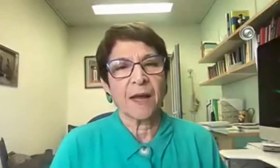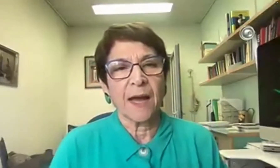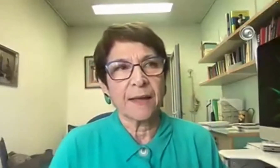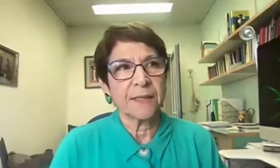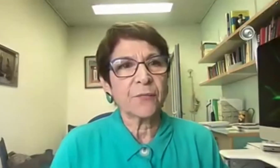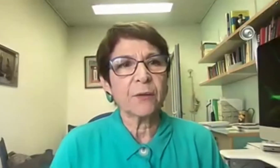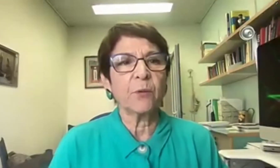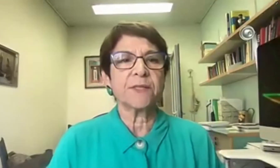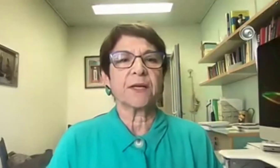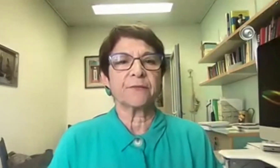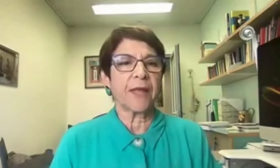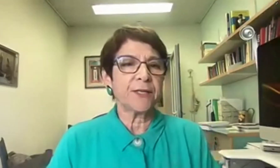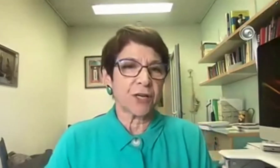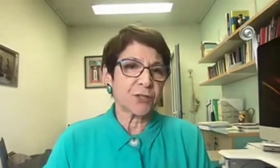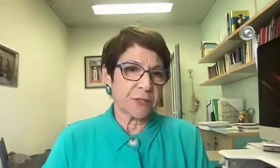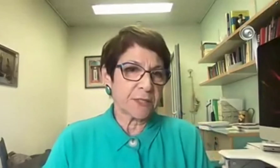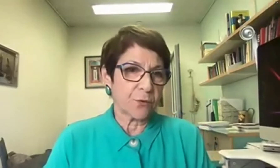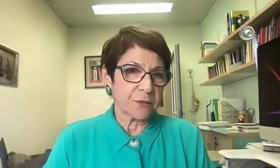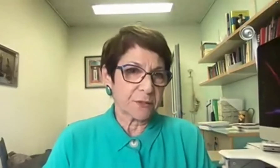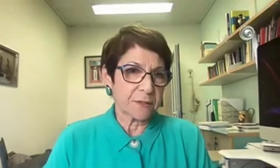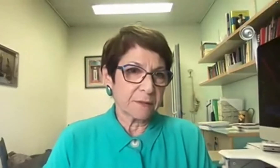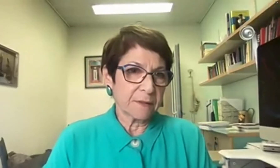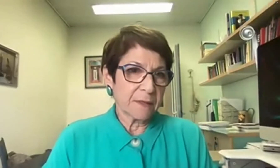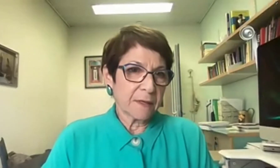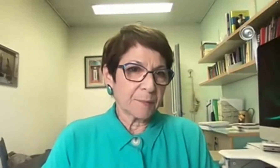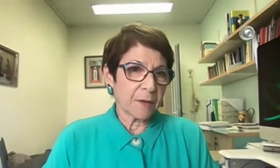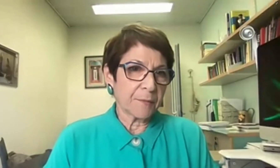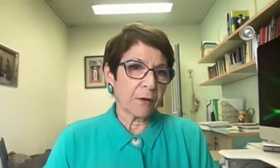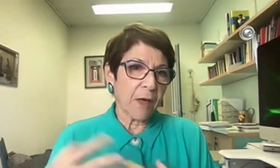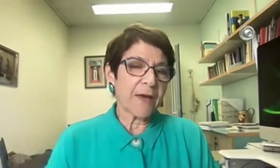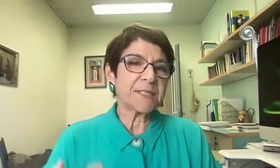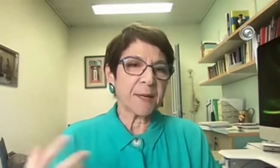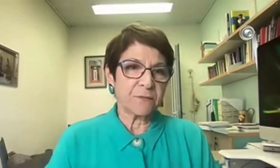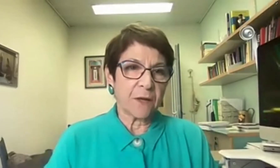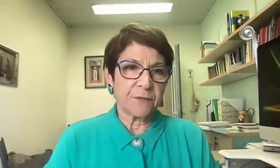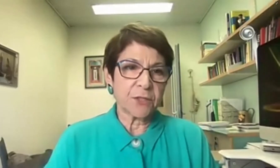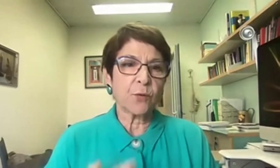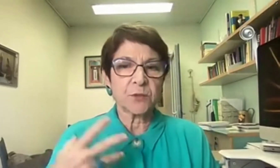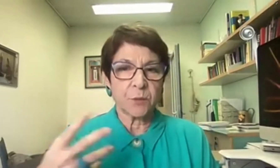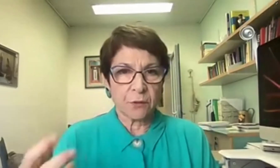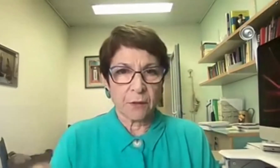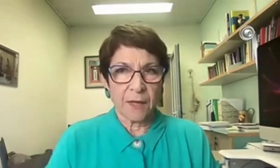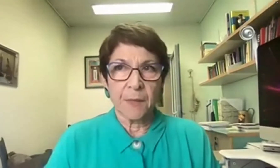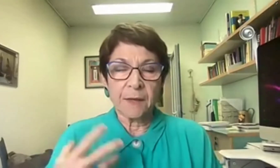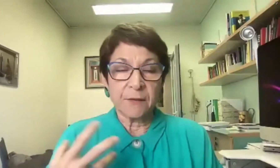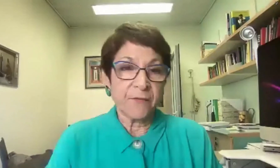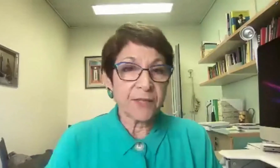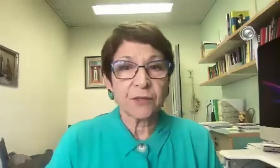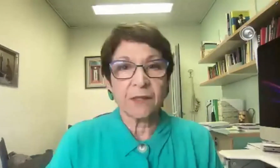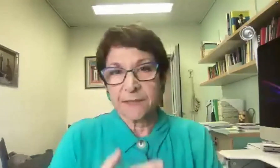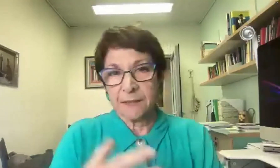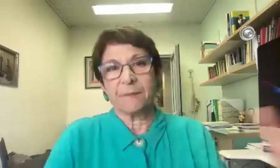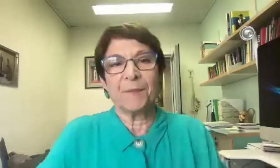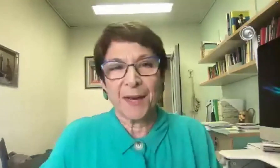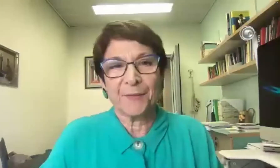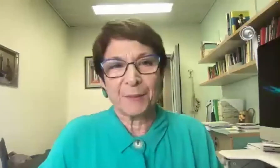course, but I don't think we want to conflate gesture and discourse. There are a lot of aspects of discourse which are